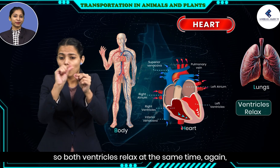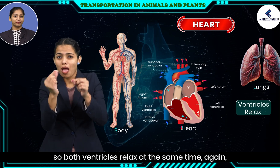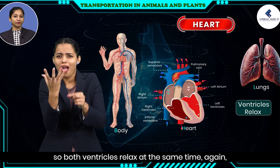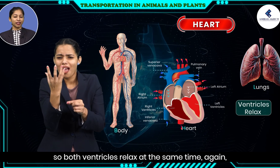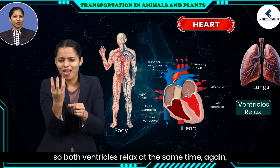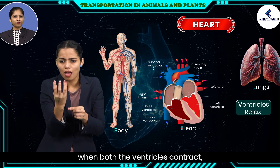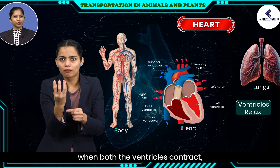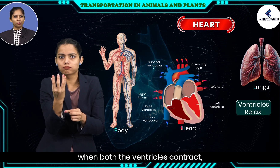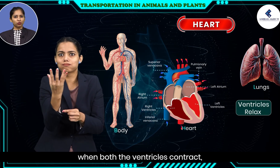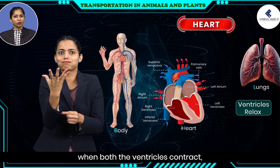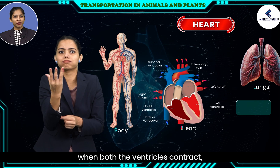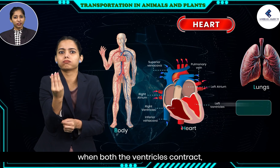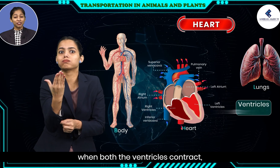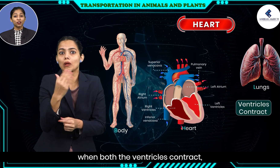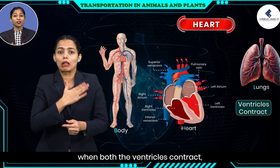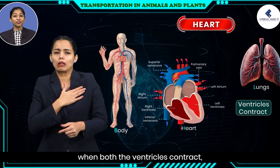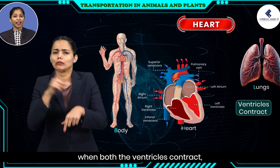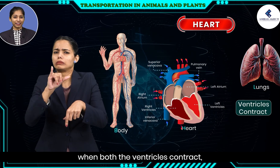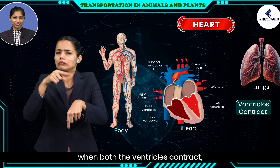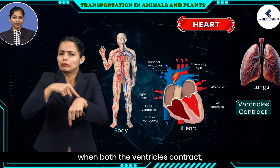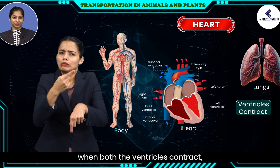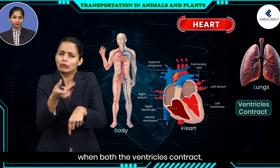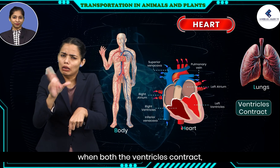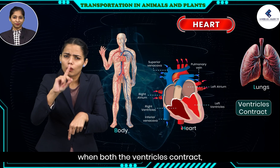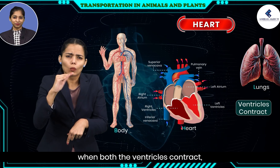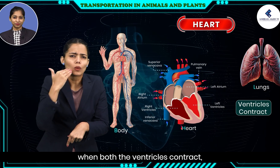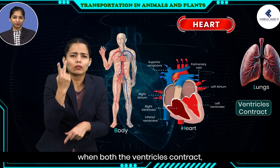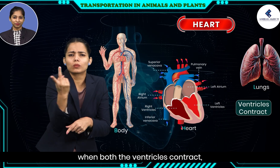again when both the ventricles contract.